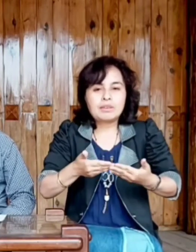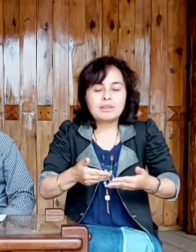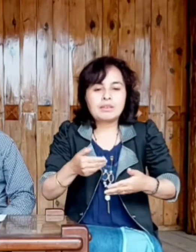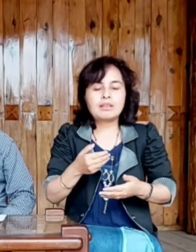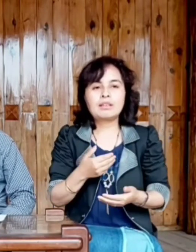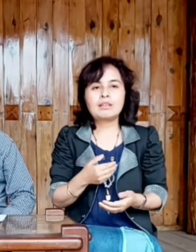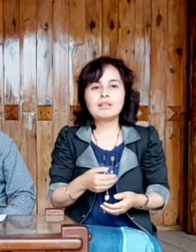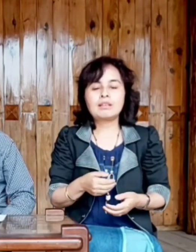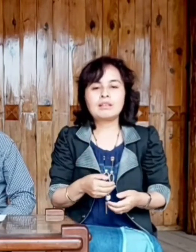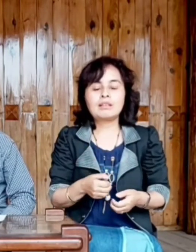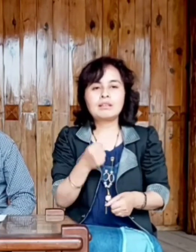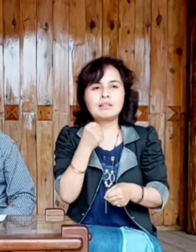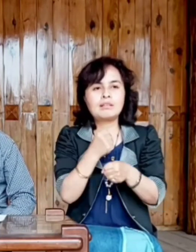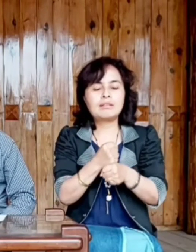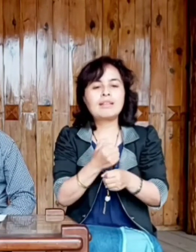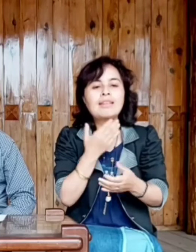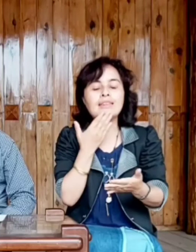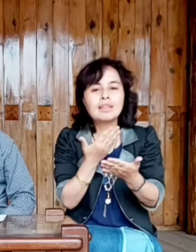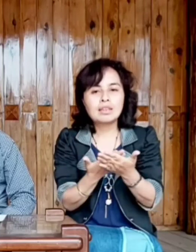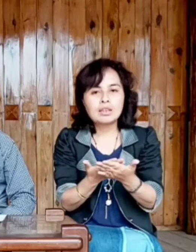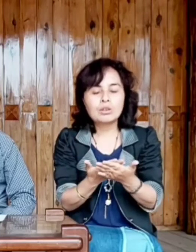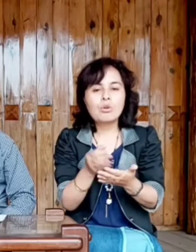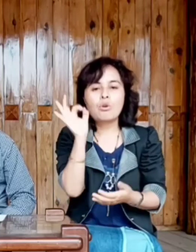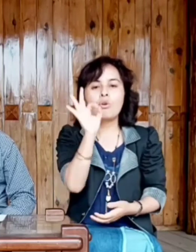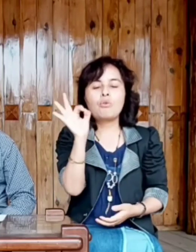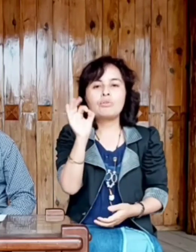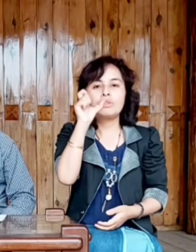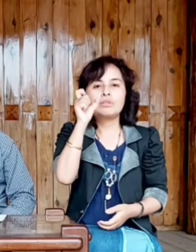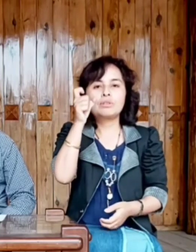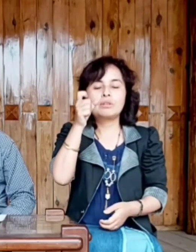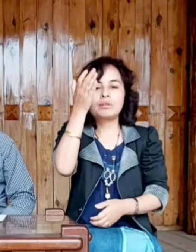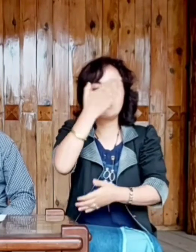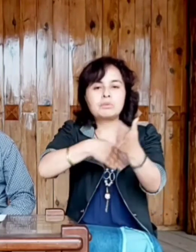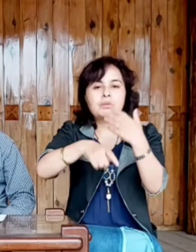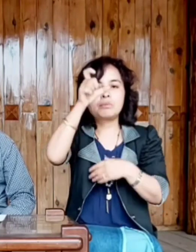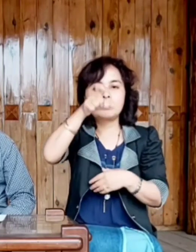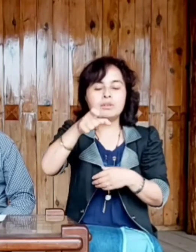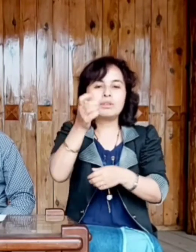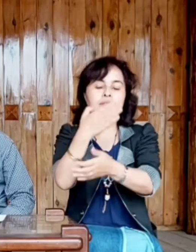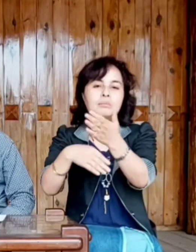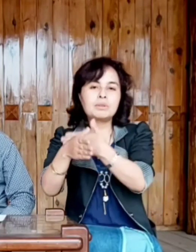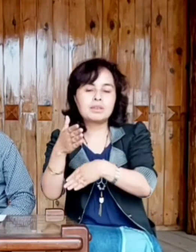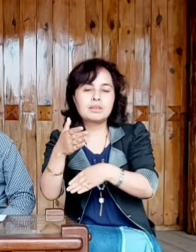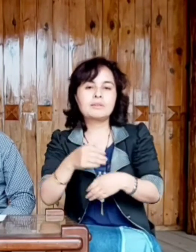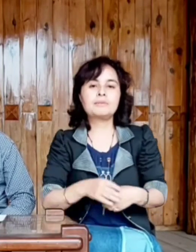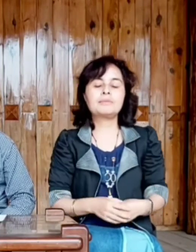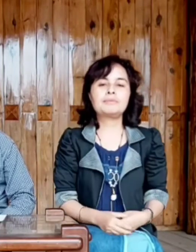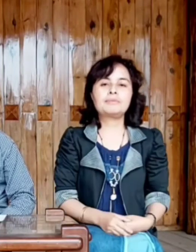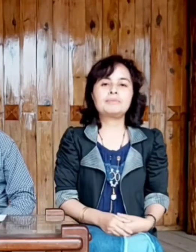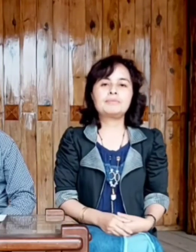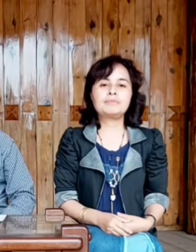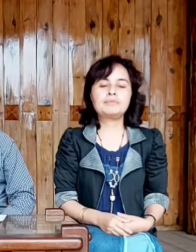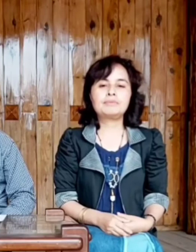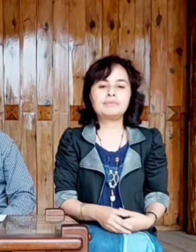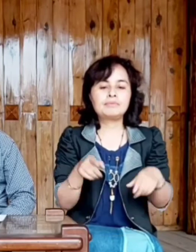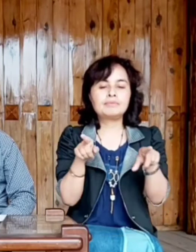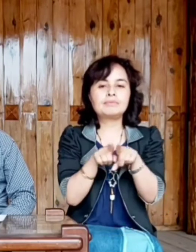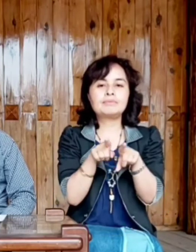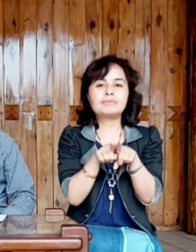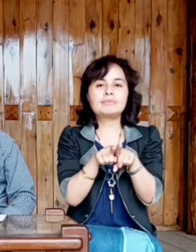hearty gratitude to the Office of the Commissioner for Persons with Disabilities